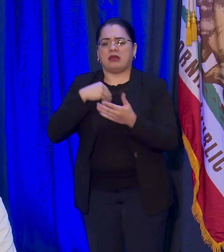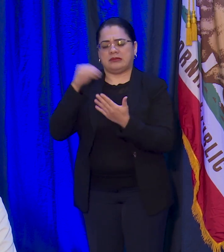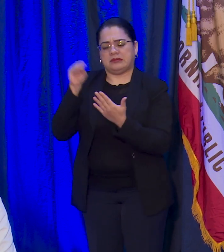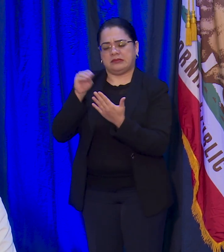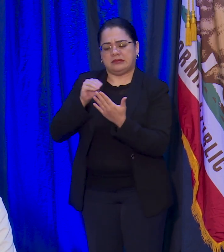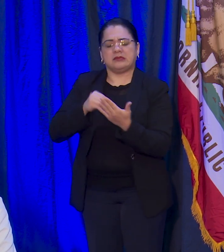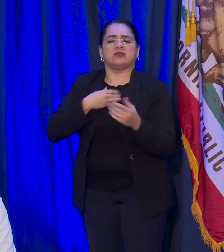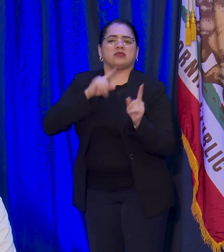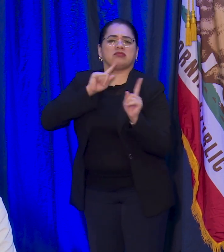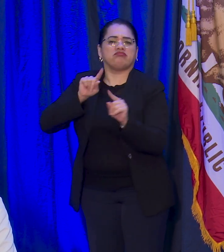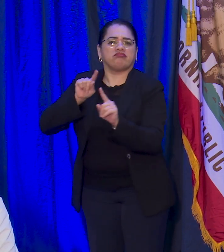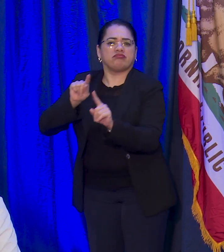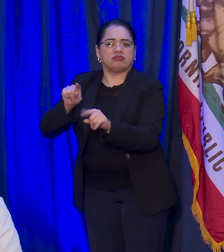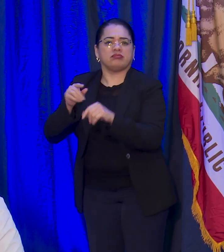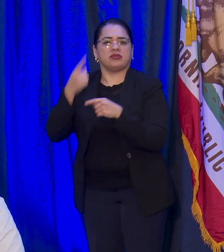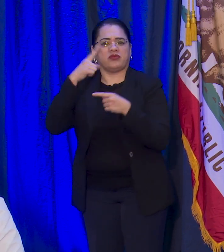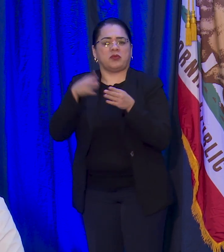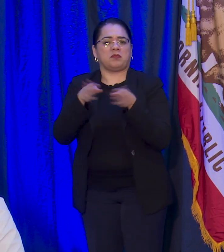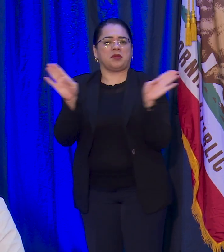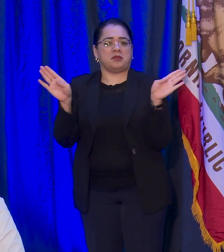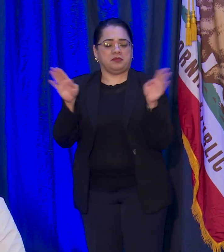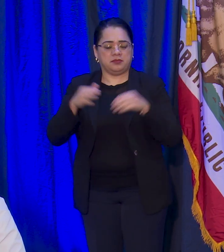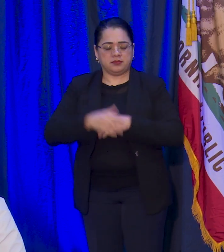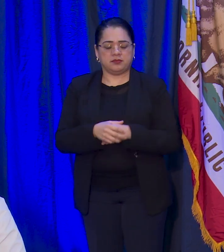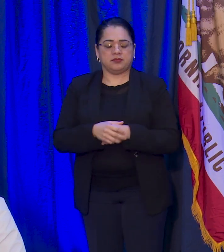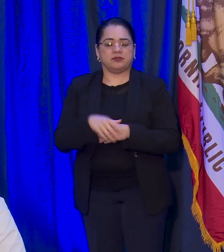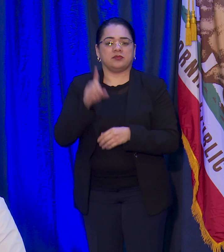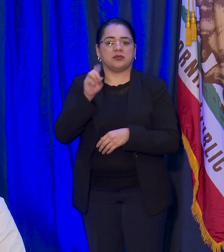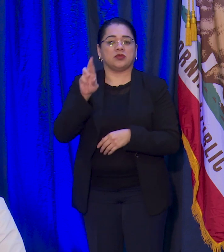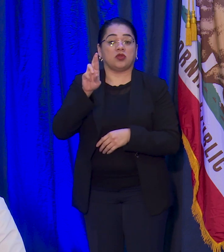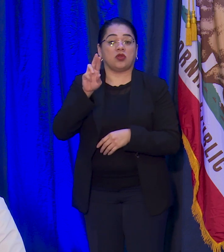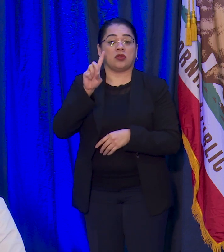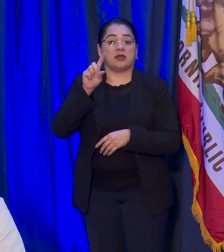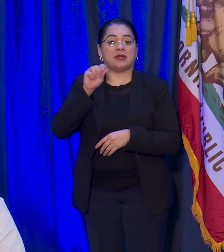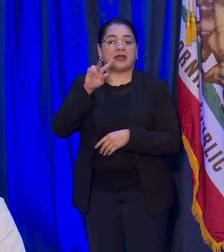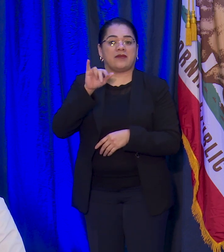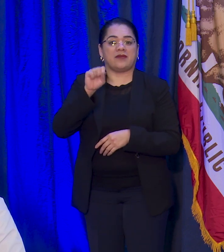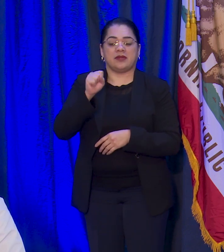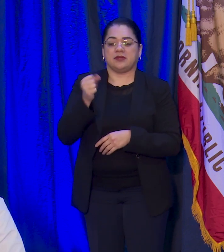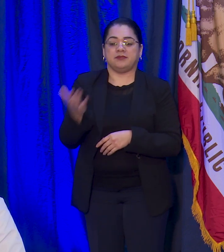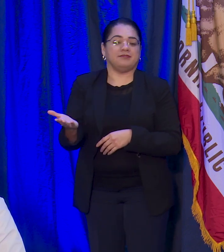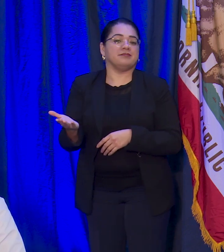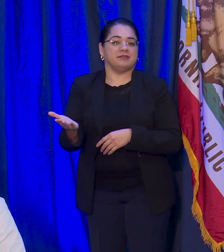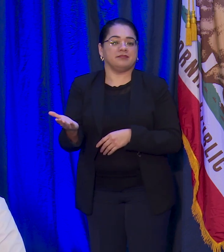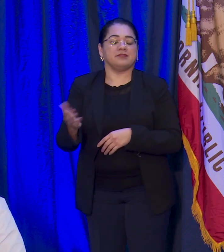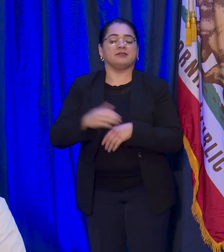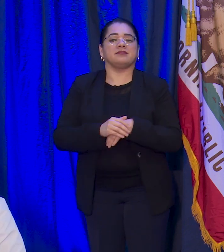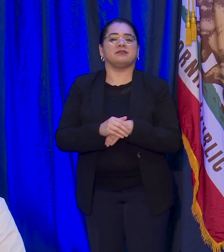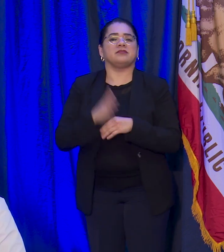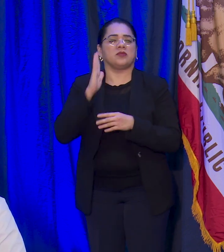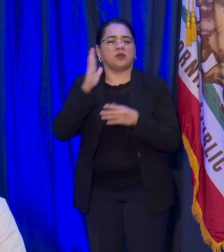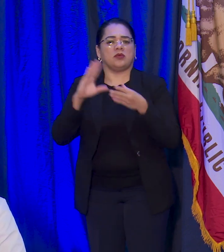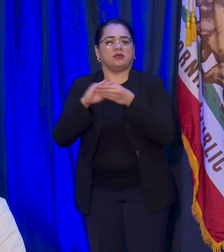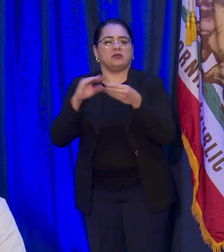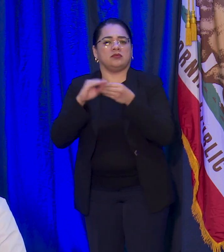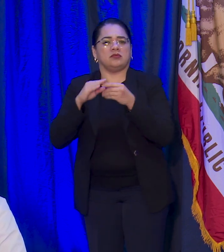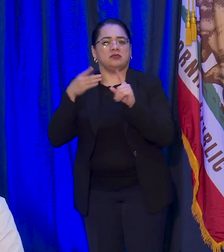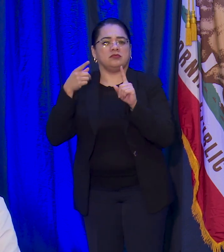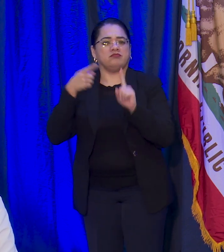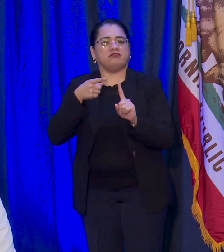be. I am here today with Dr. Davis, who will also be giving some remarks as it relate to public